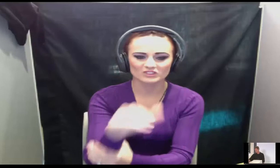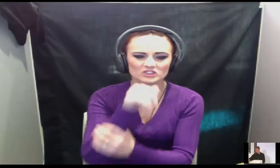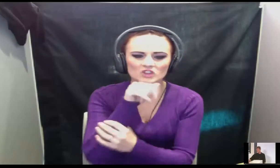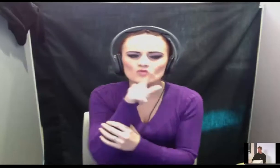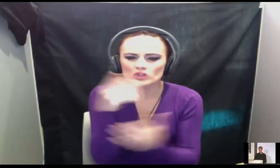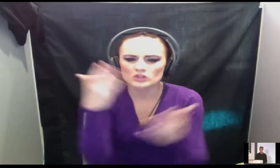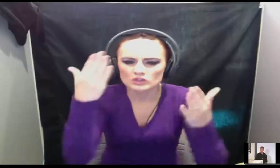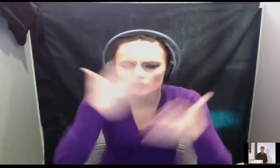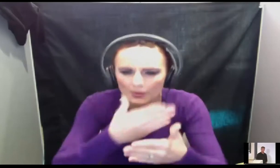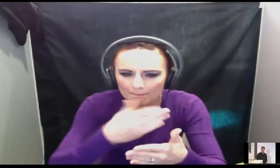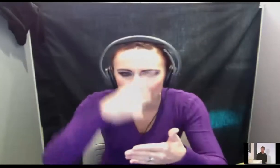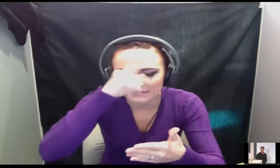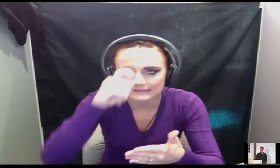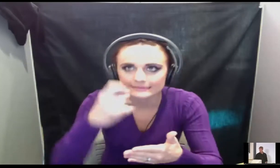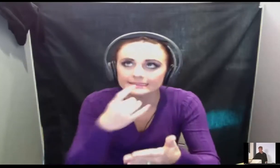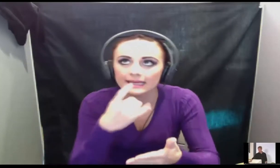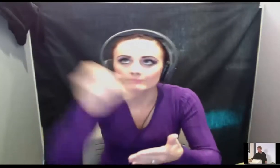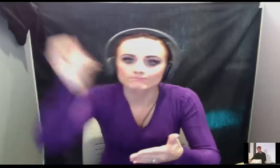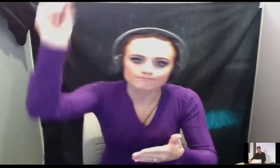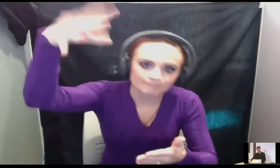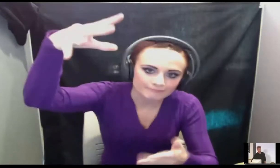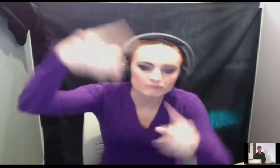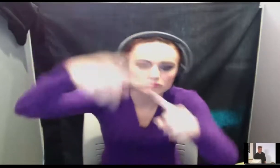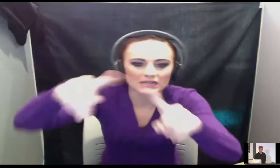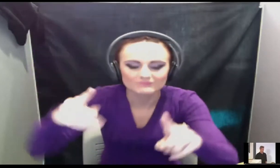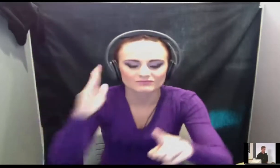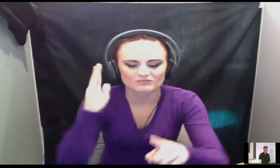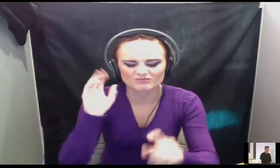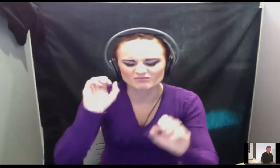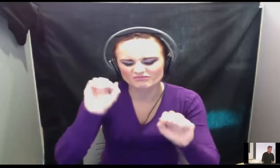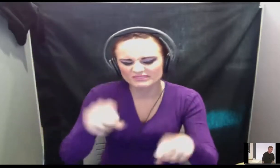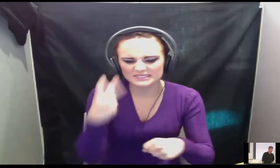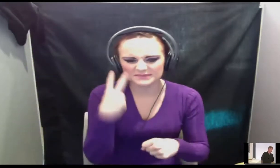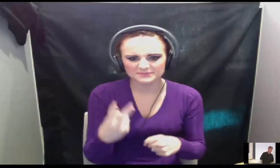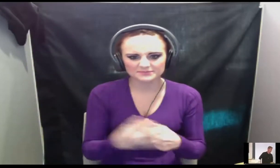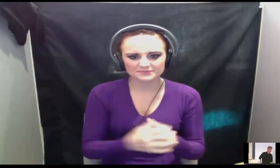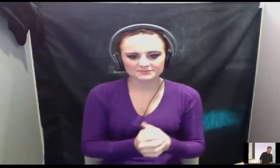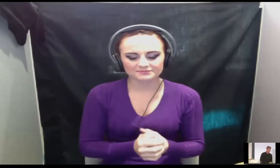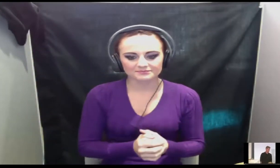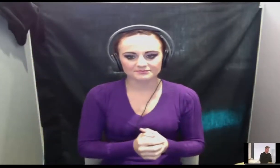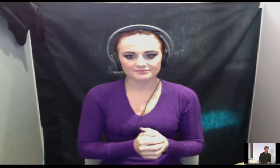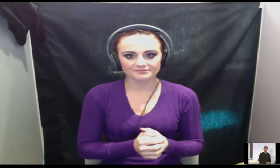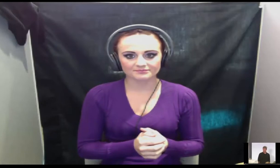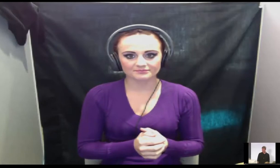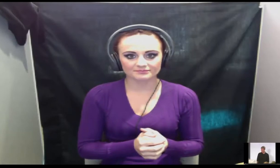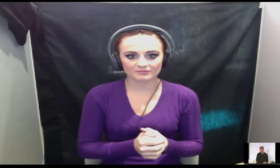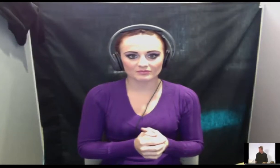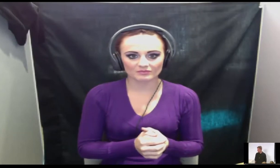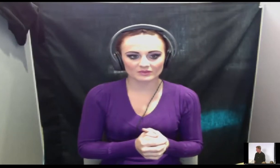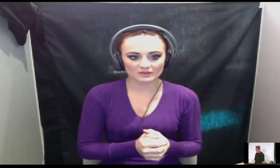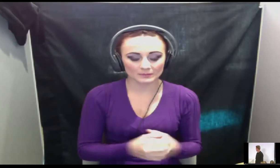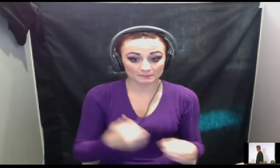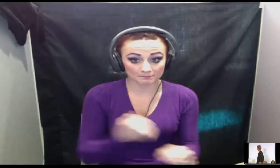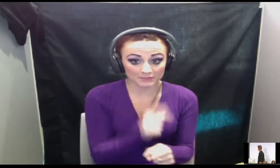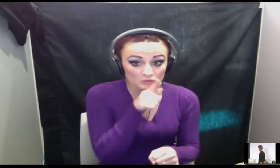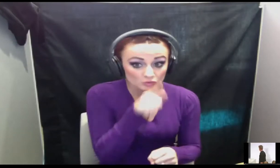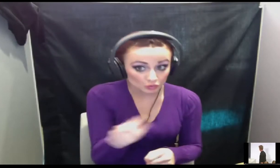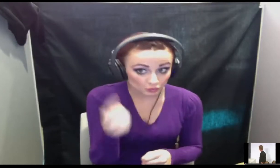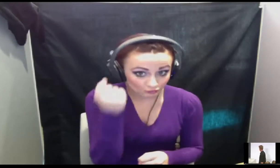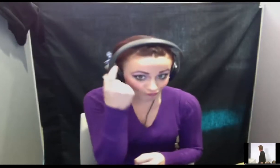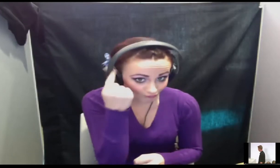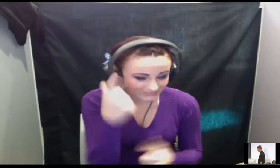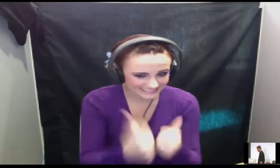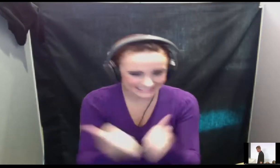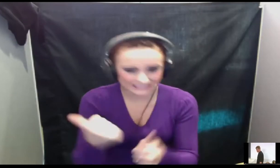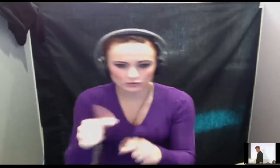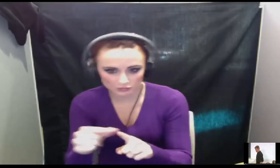see it. And we're going to go through those words one at a time and make sure you understand each one of those. So copy it